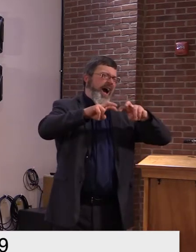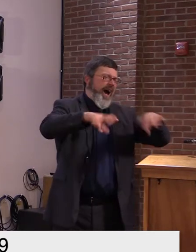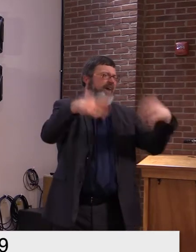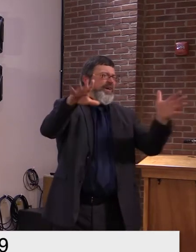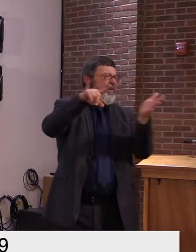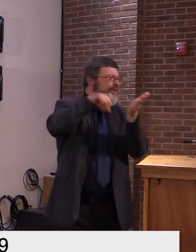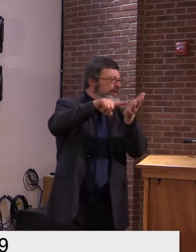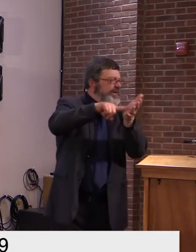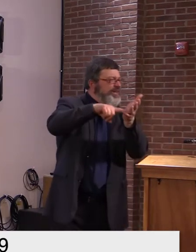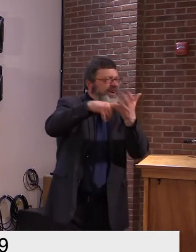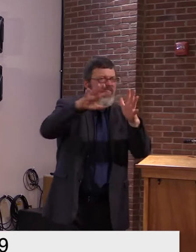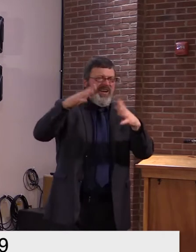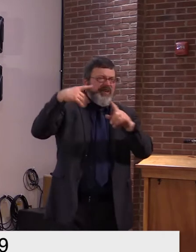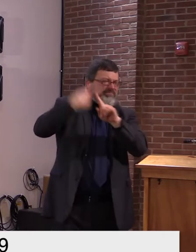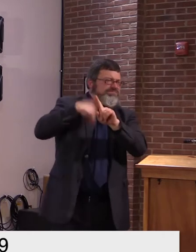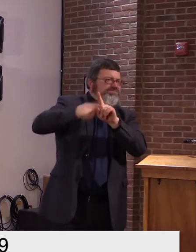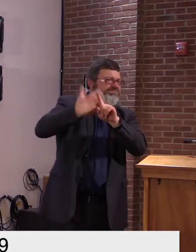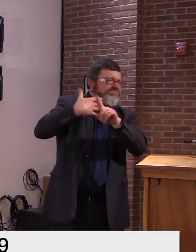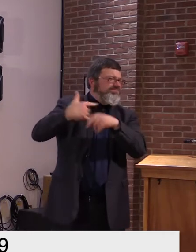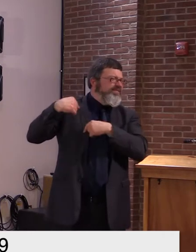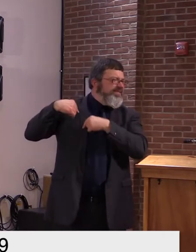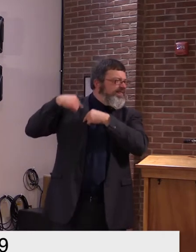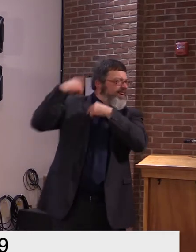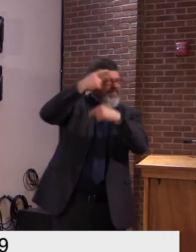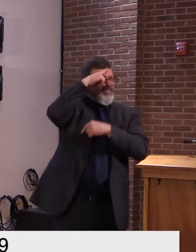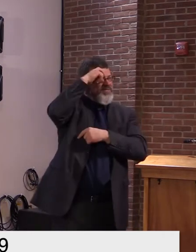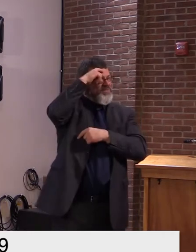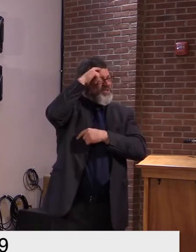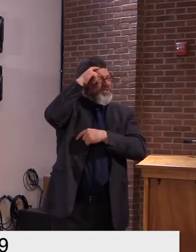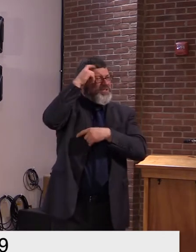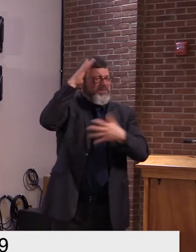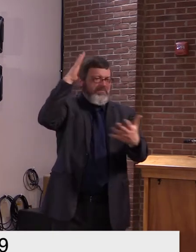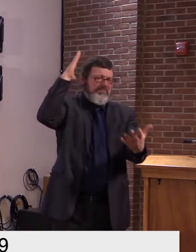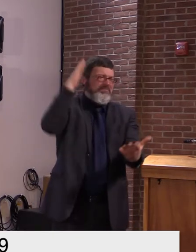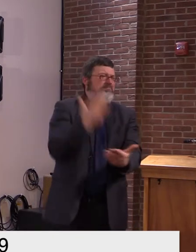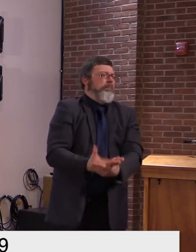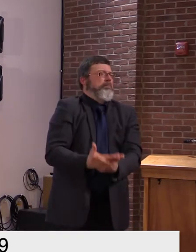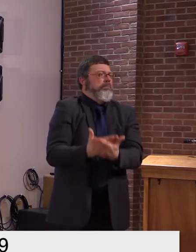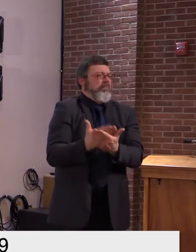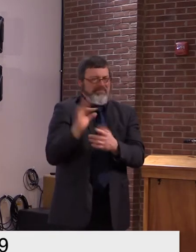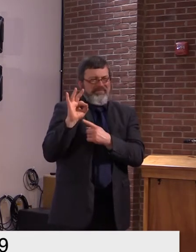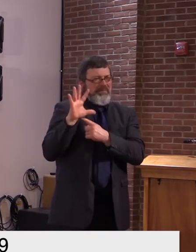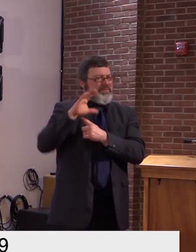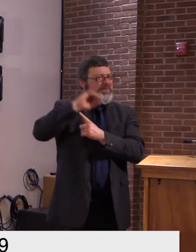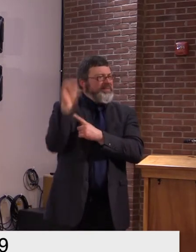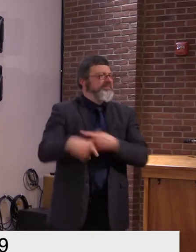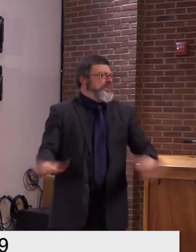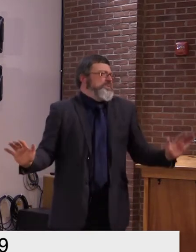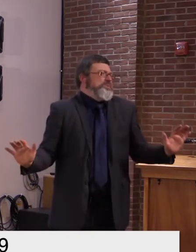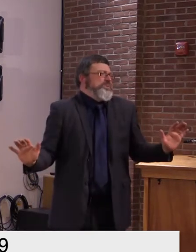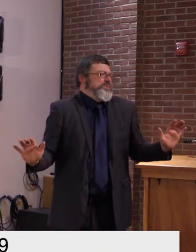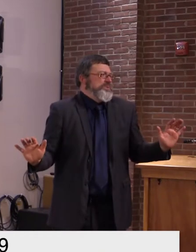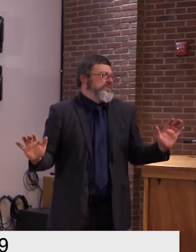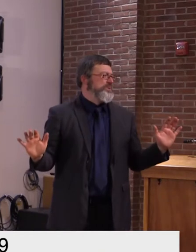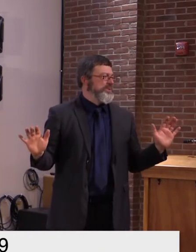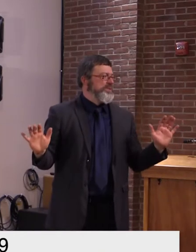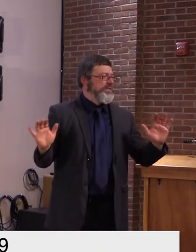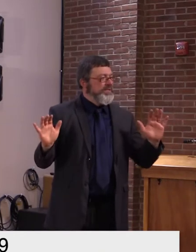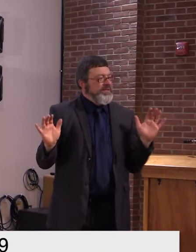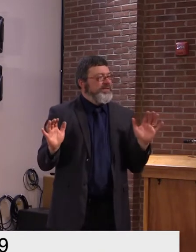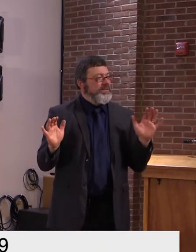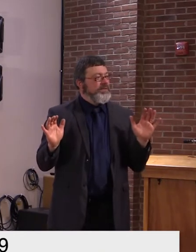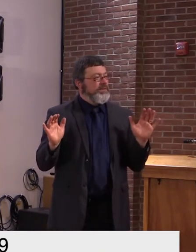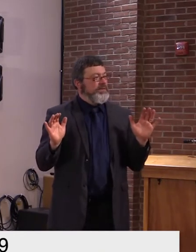have had COVID-19 should still get the vaccine, as it can still benefit them, and we don't know how